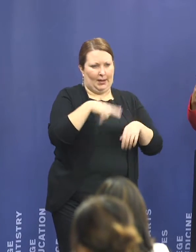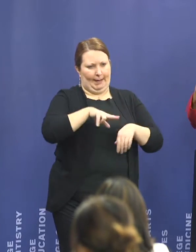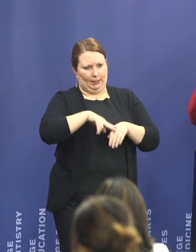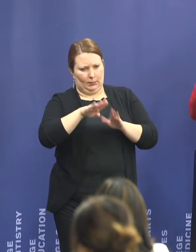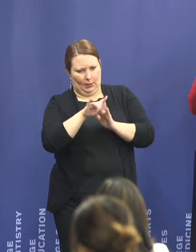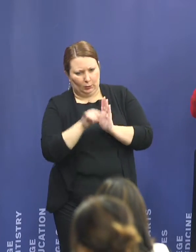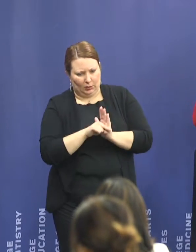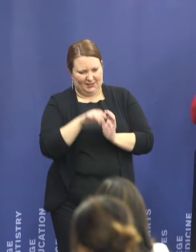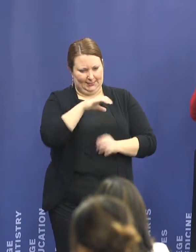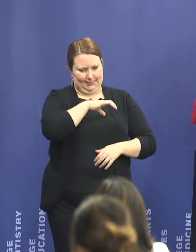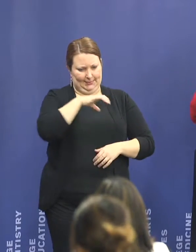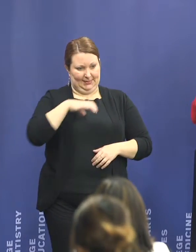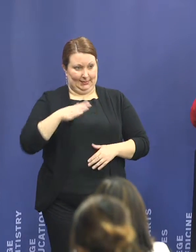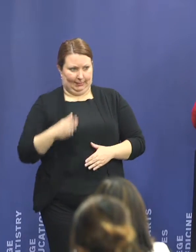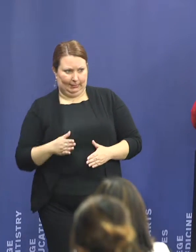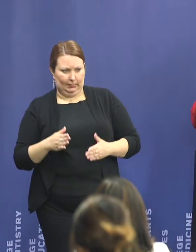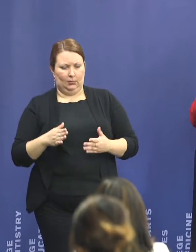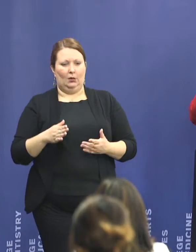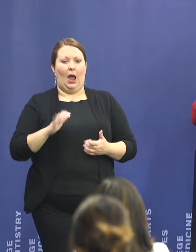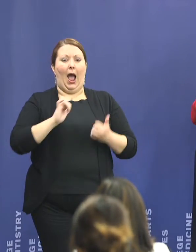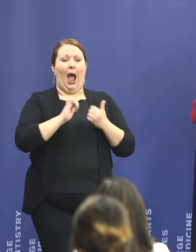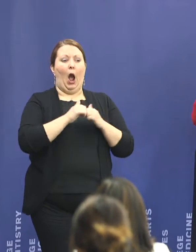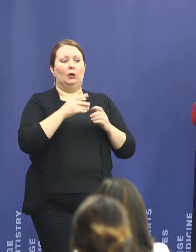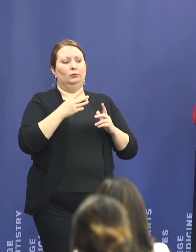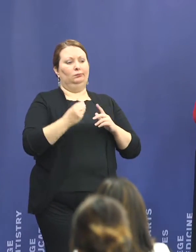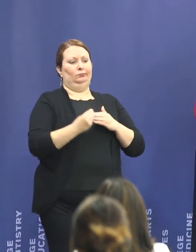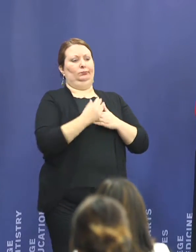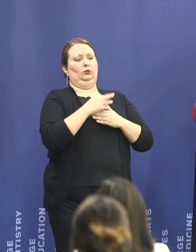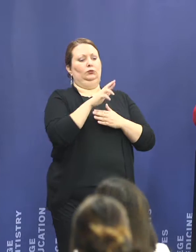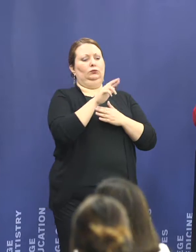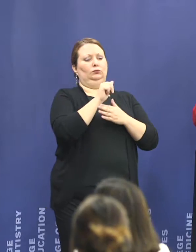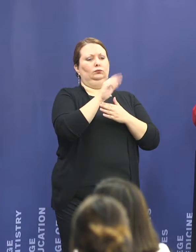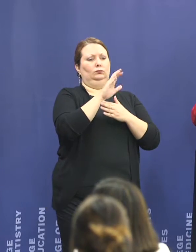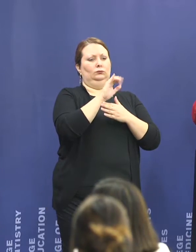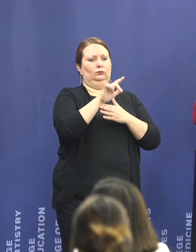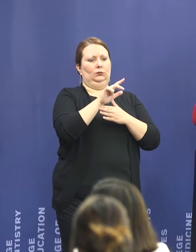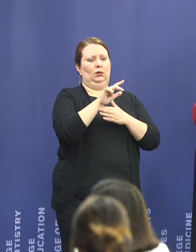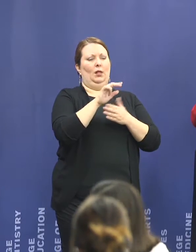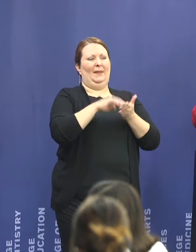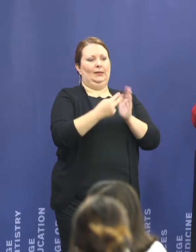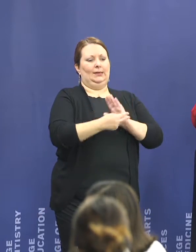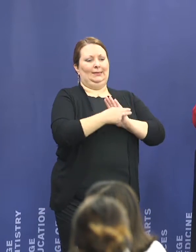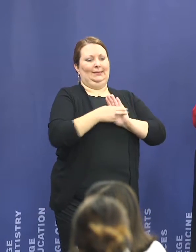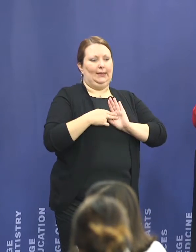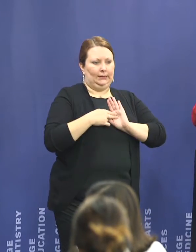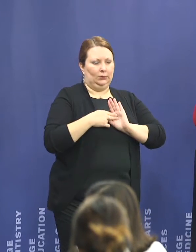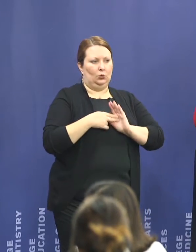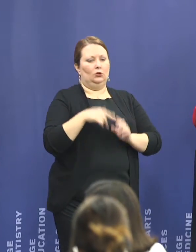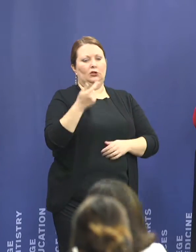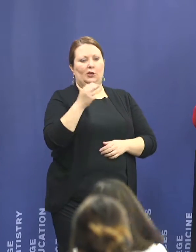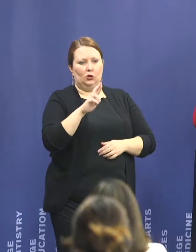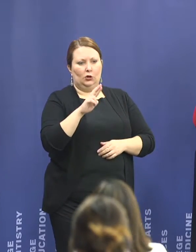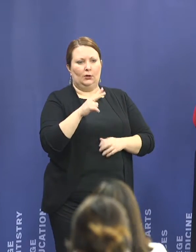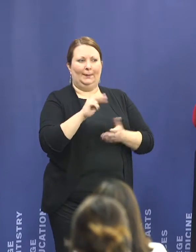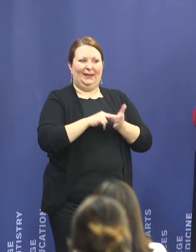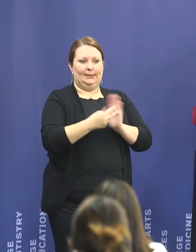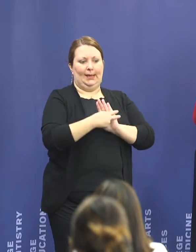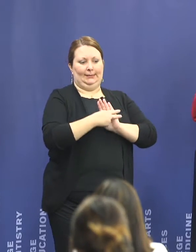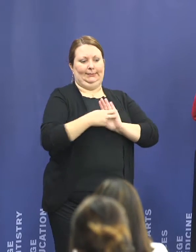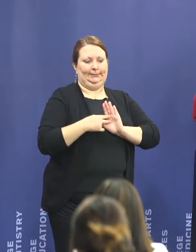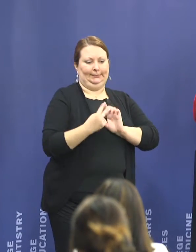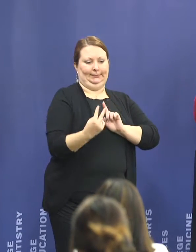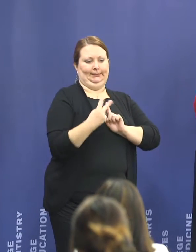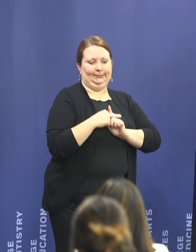or citizenship. How you are racialized, what racial meanings are assigned to you, and what gender meanings are assigned to you are usually